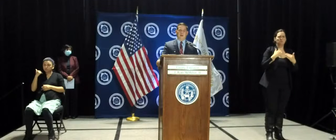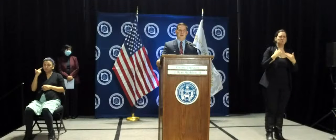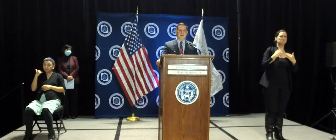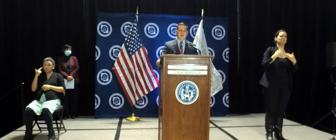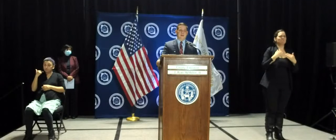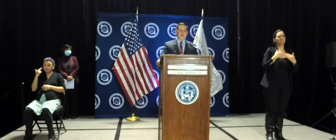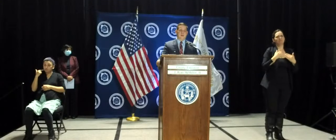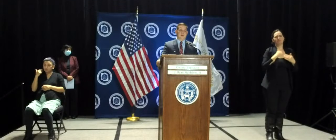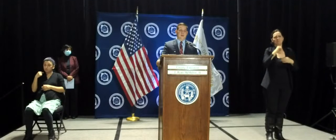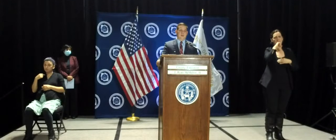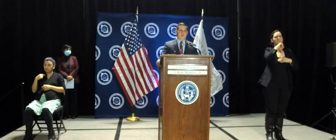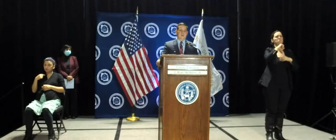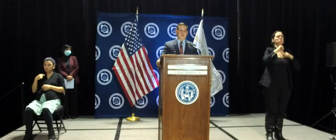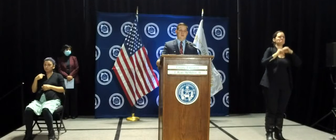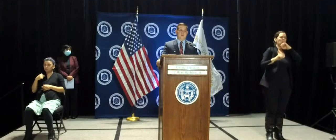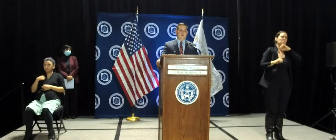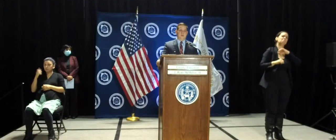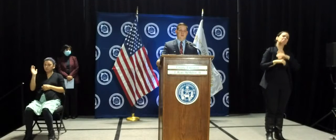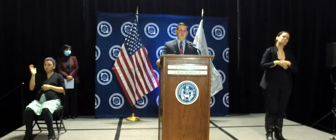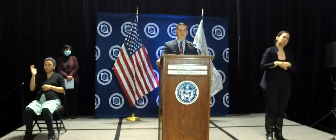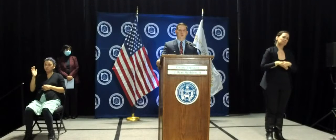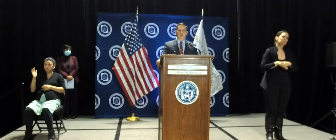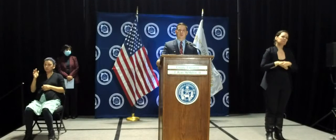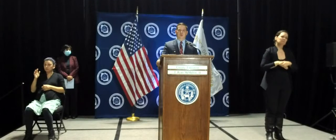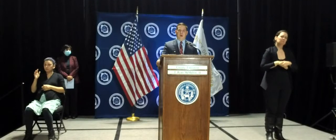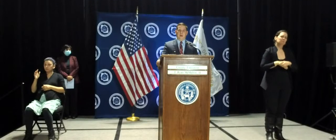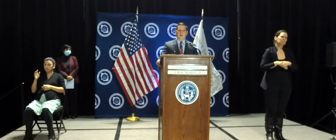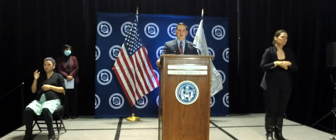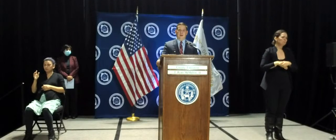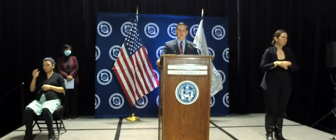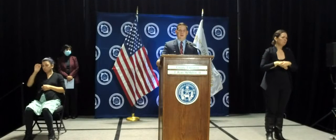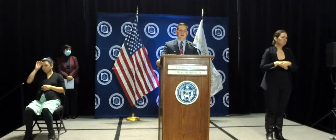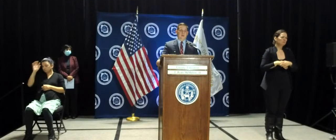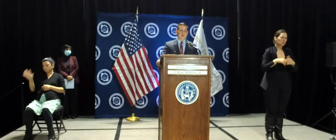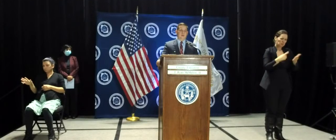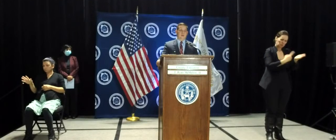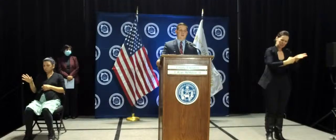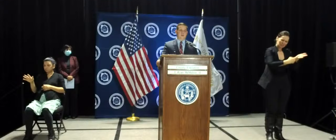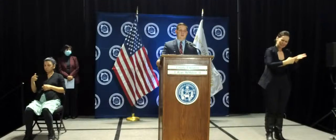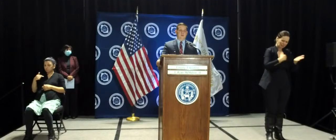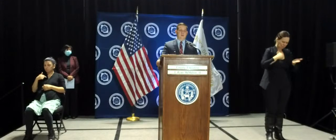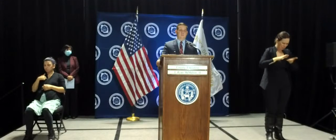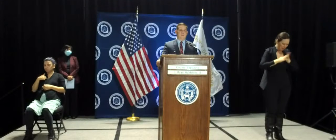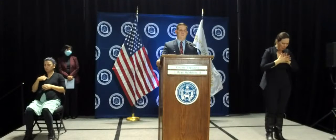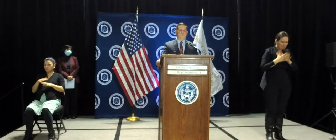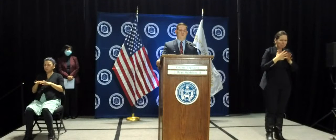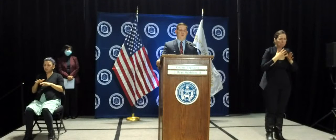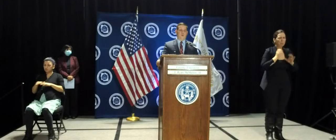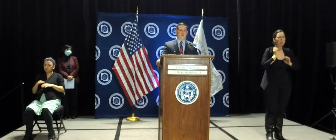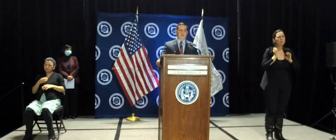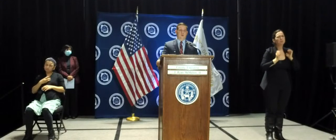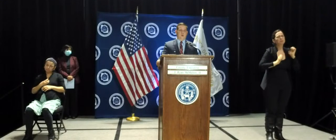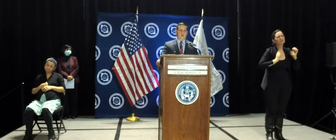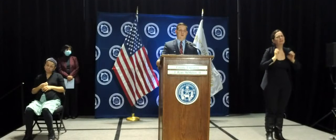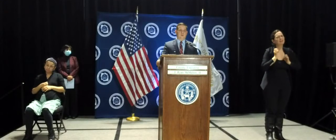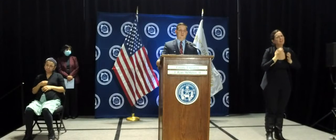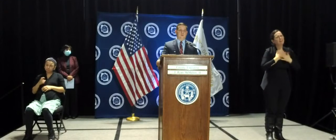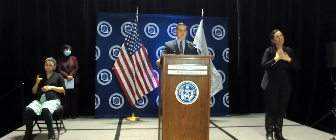about that, and the emotionally draining day, and for